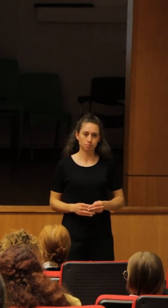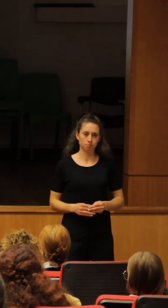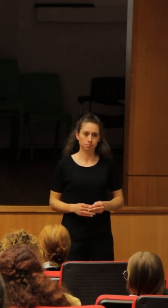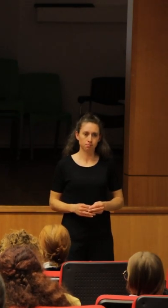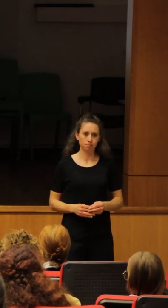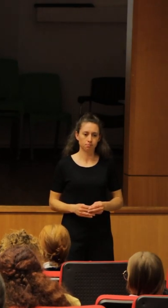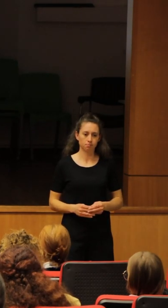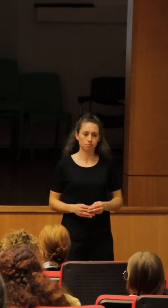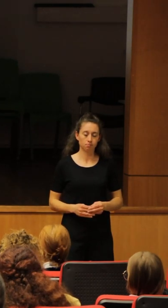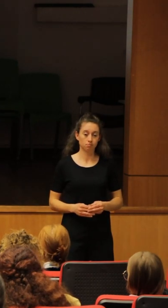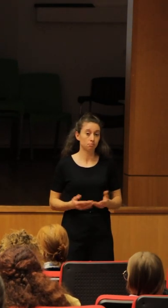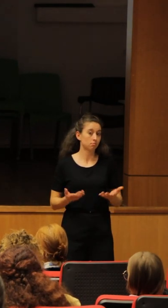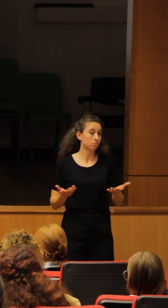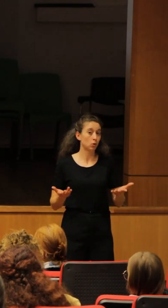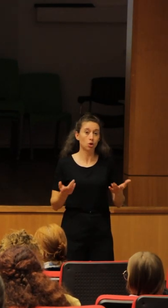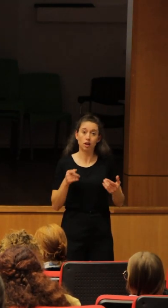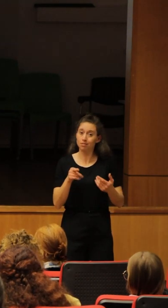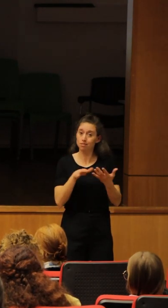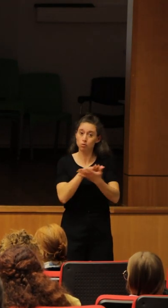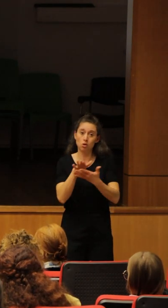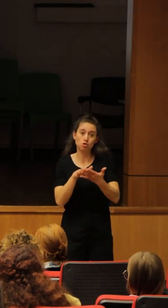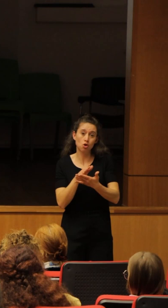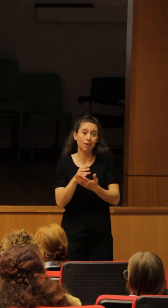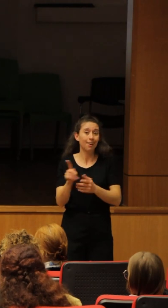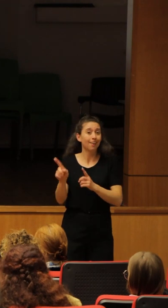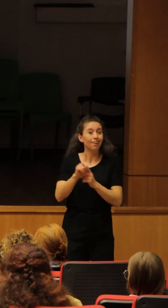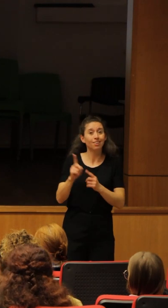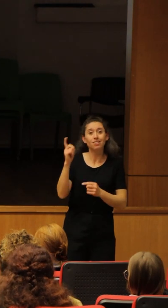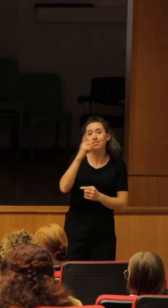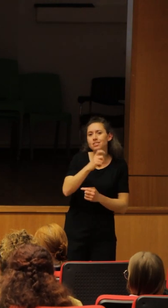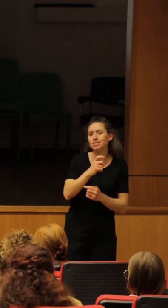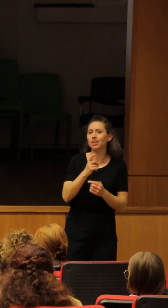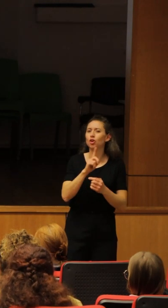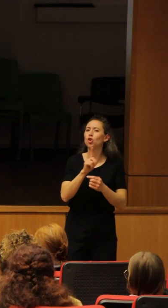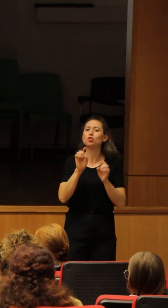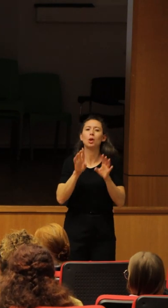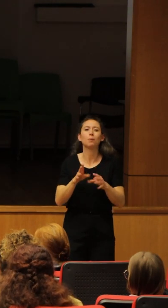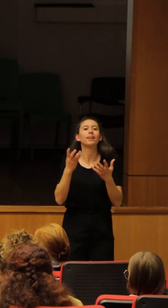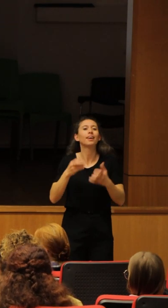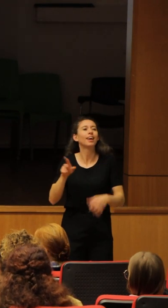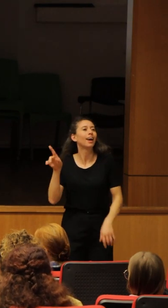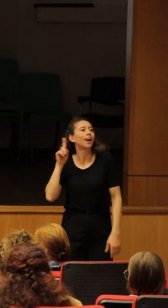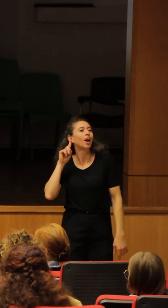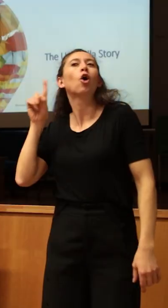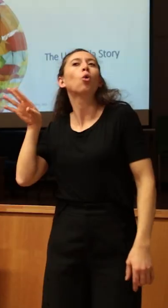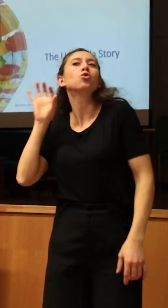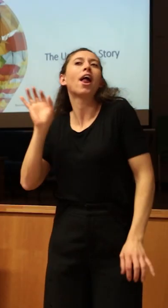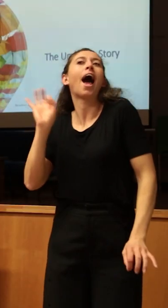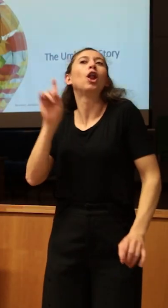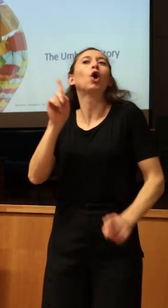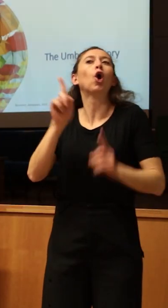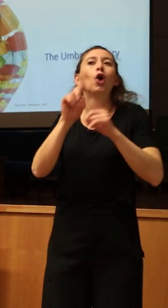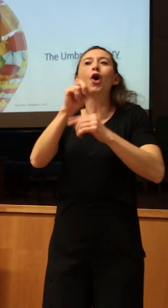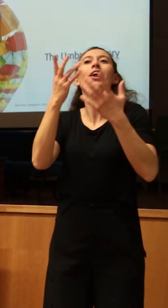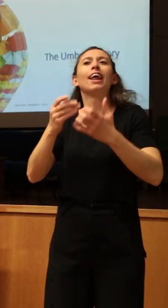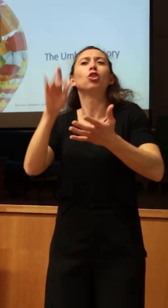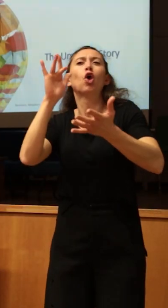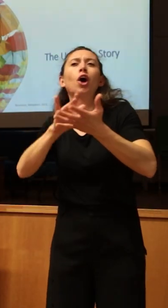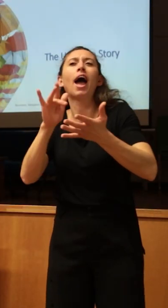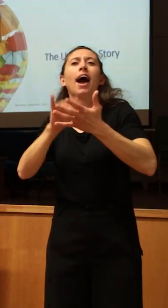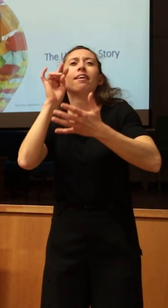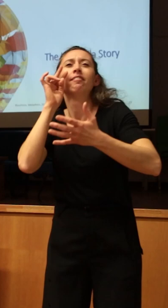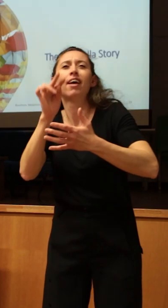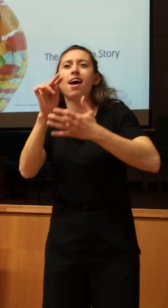is challenging. Y bueno, en ese caso el cliente es difícil, ¿no? Porque no le alcanza con un sonidito nada más, quiere tocar. And the client is looking at us and